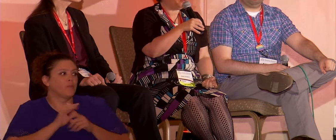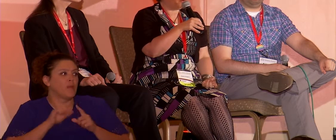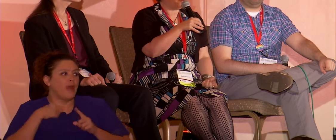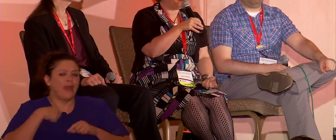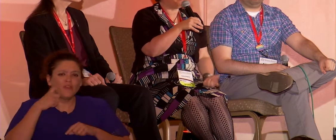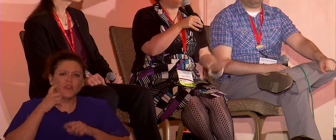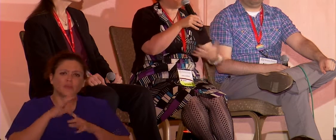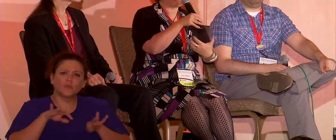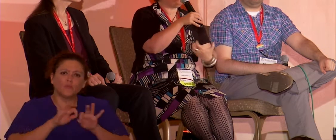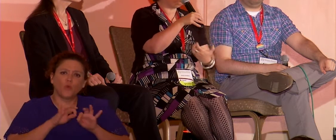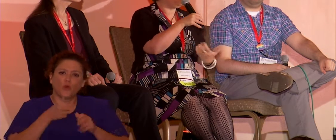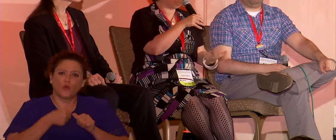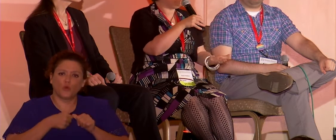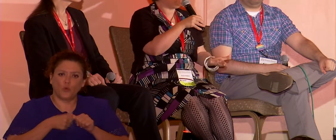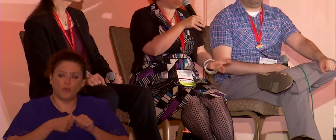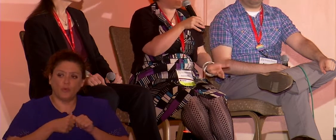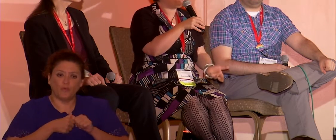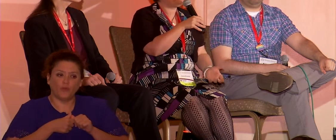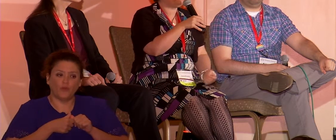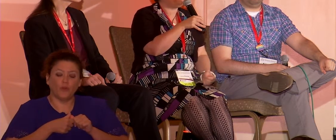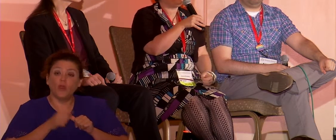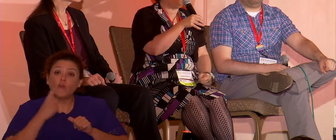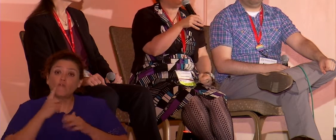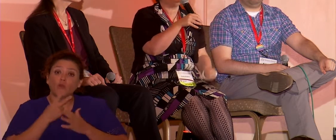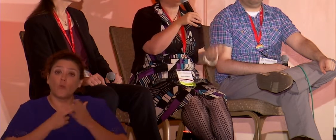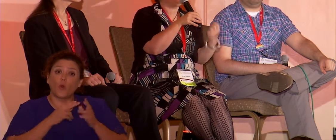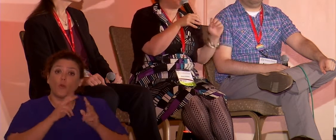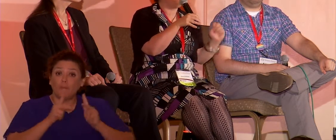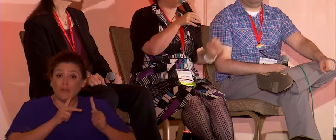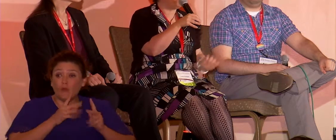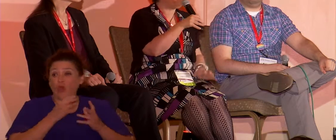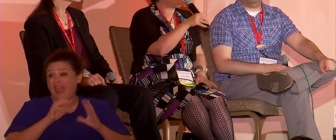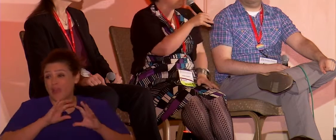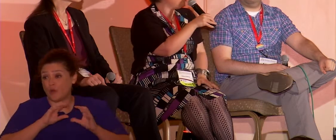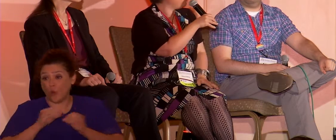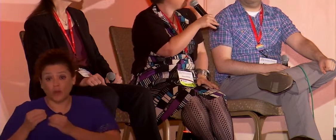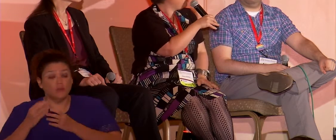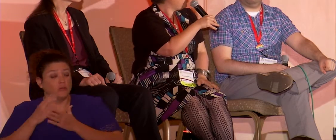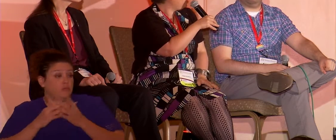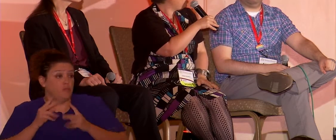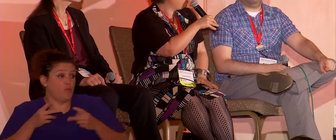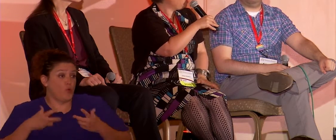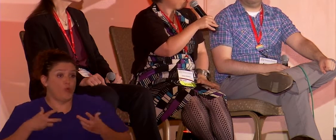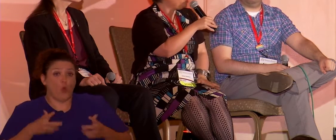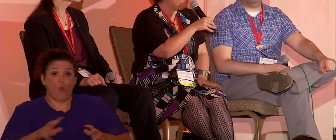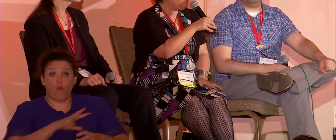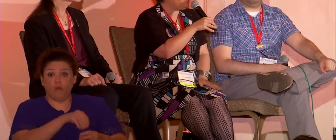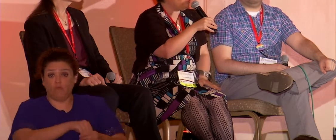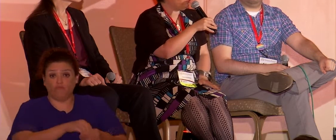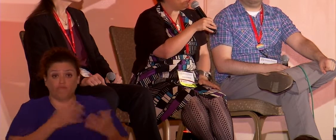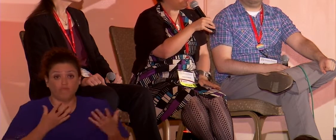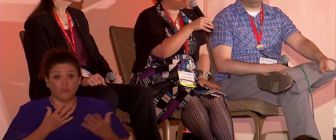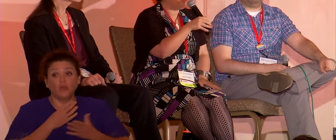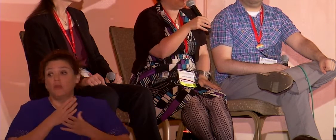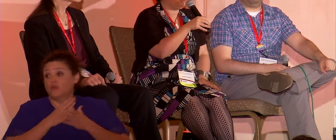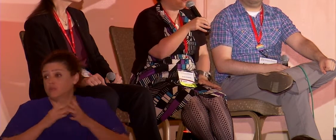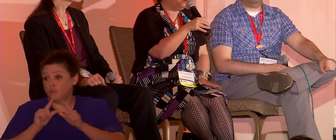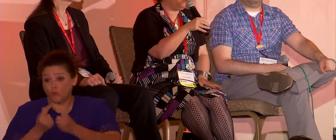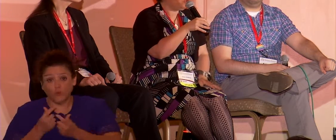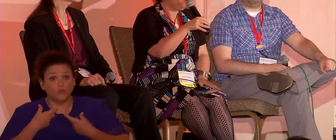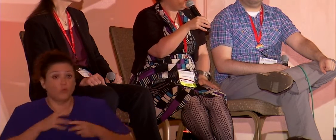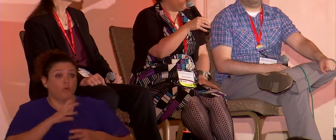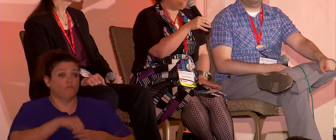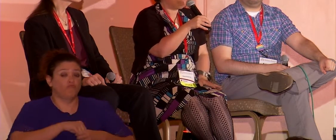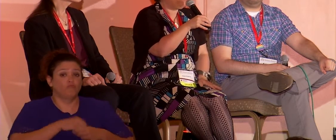it's important to remember, both for individuals and institutions, there are going to be some people who don't want to do it. And there's going to be some institutions that don't want to do it. There's some